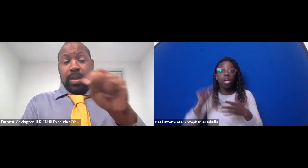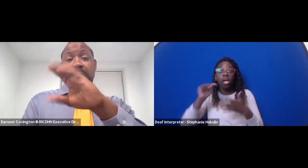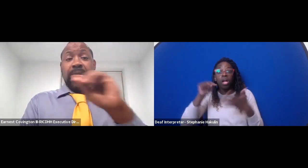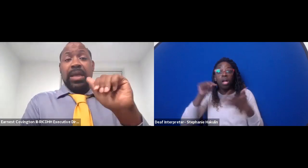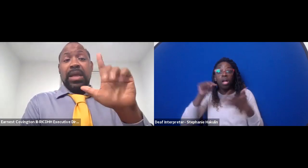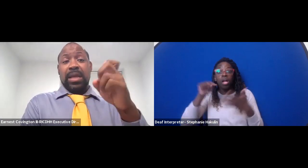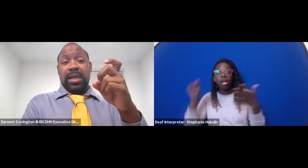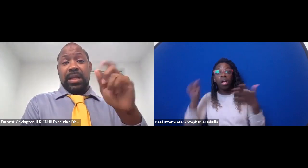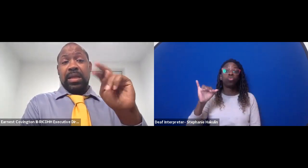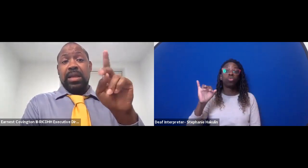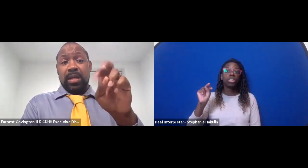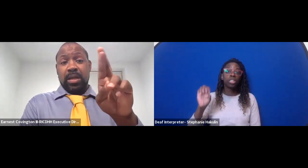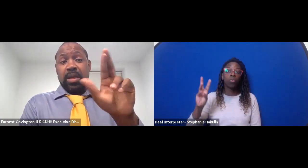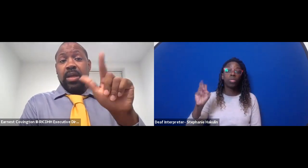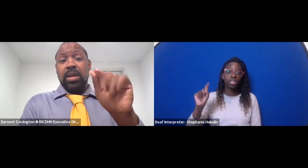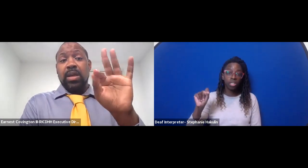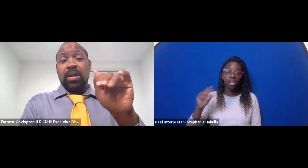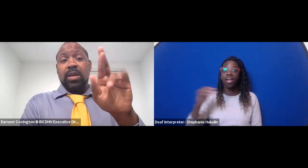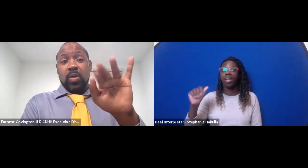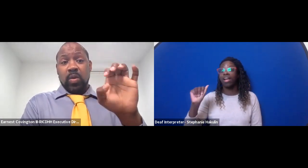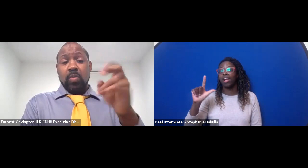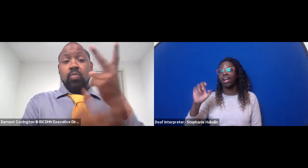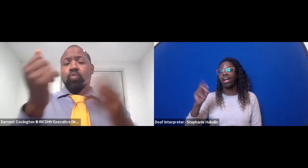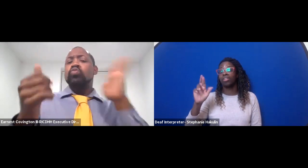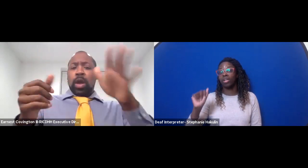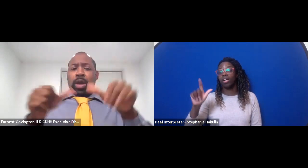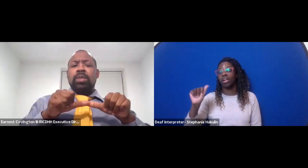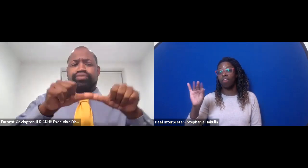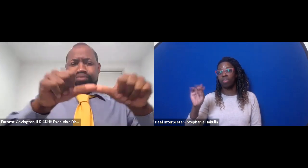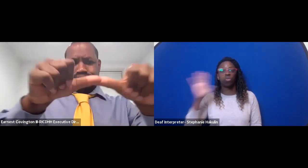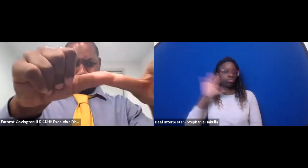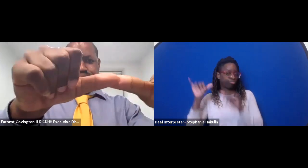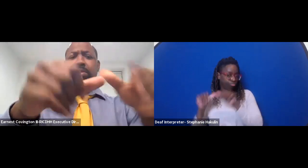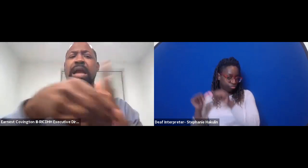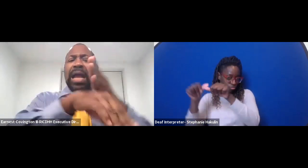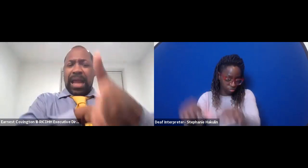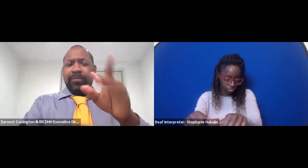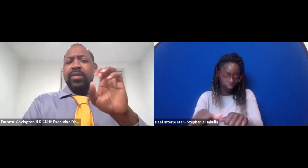Christine West and Alexander LaFerriere will stay on